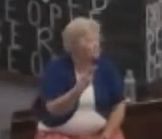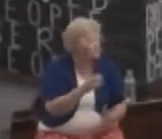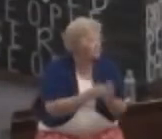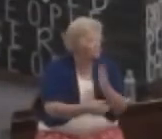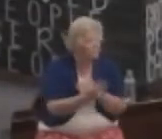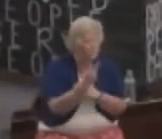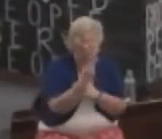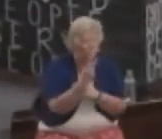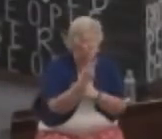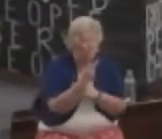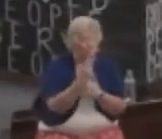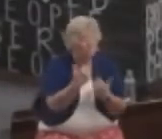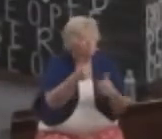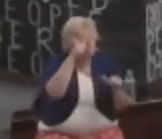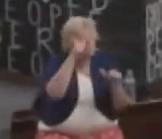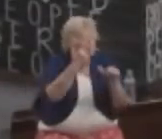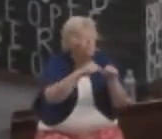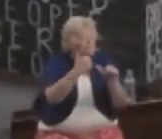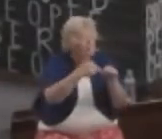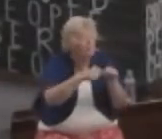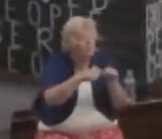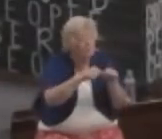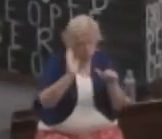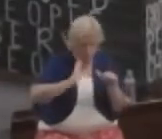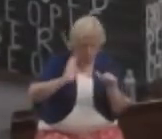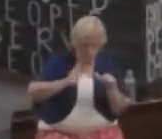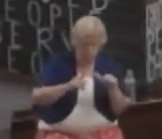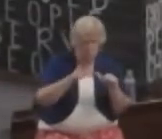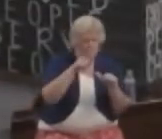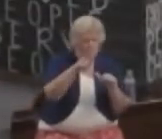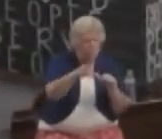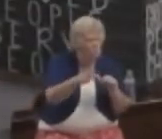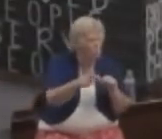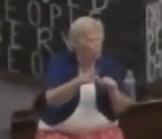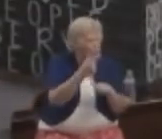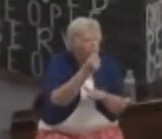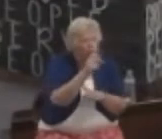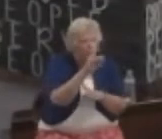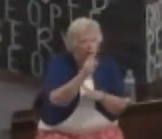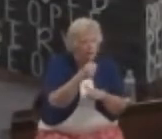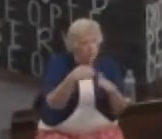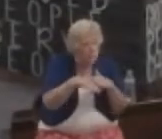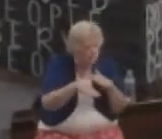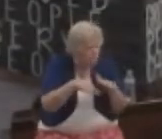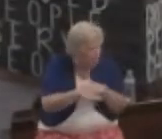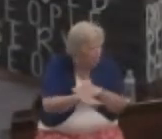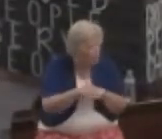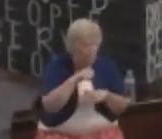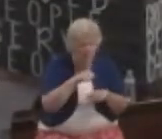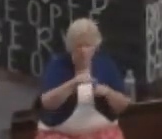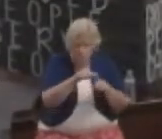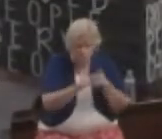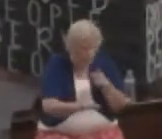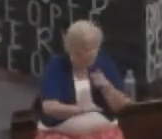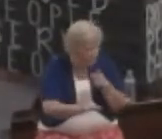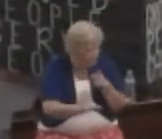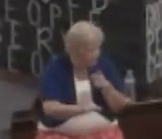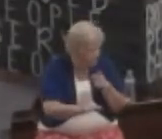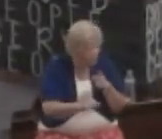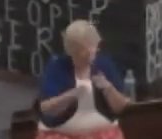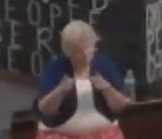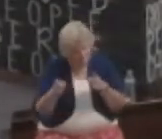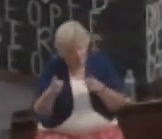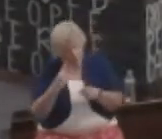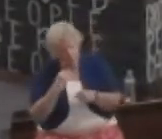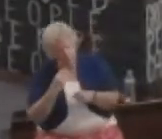therefore, remember that formerly you who are Gentiles by birth and called uncircumcised by those who call